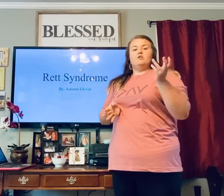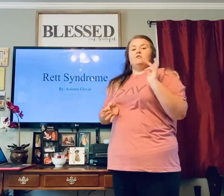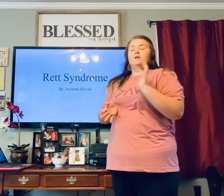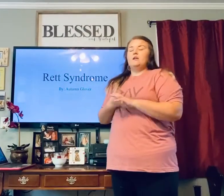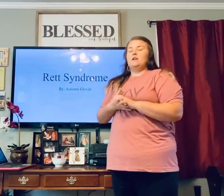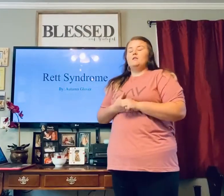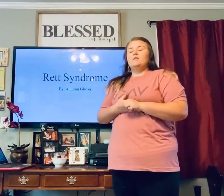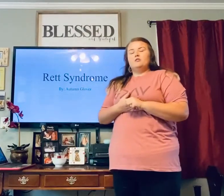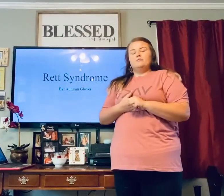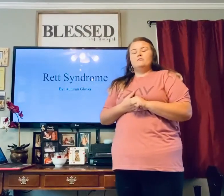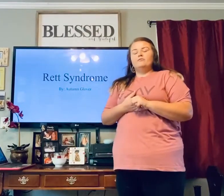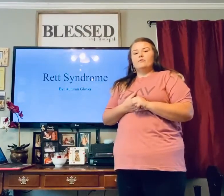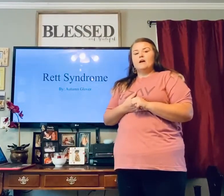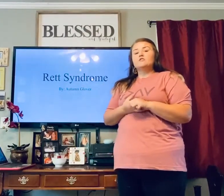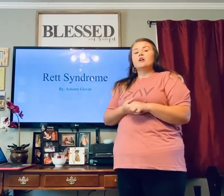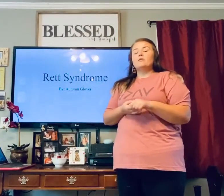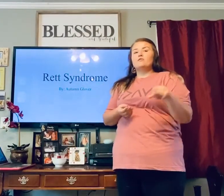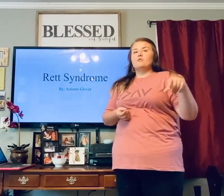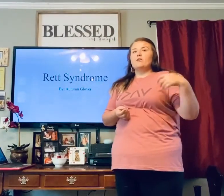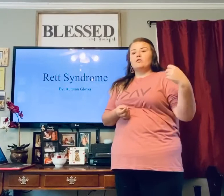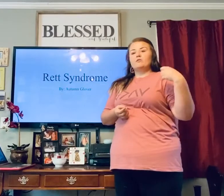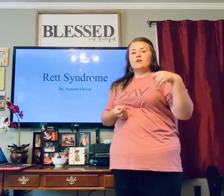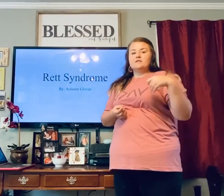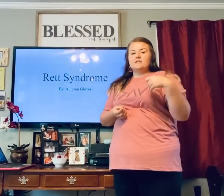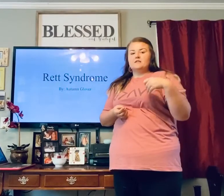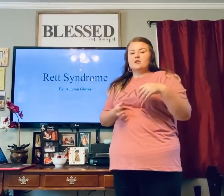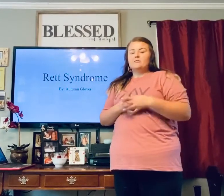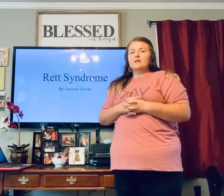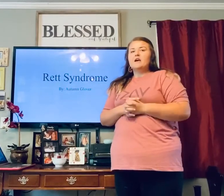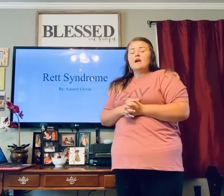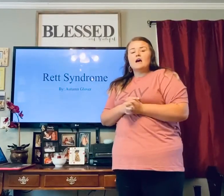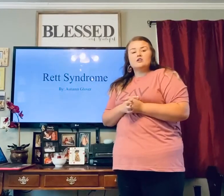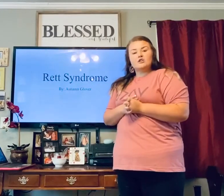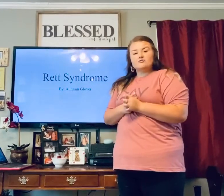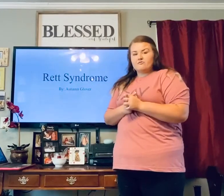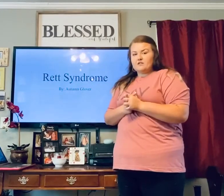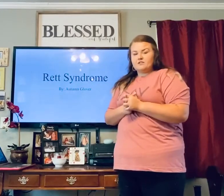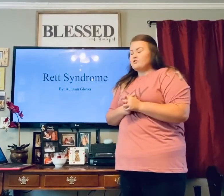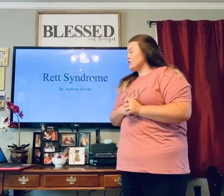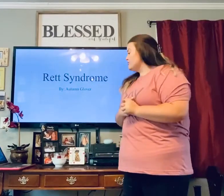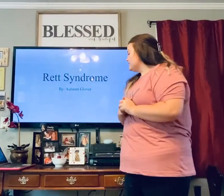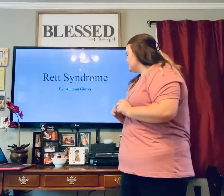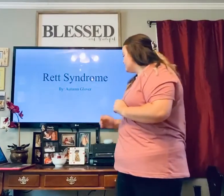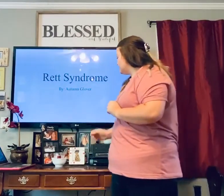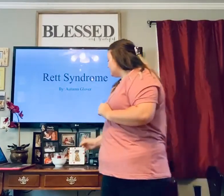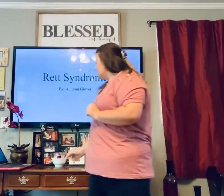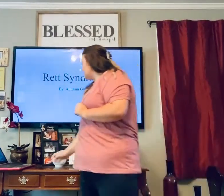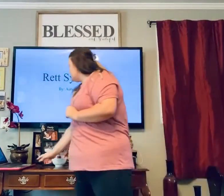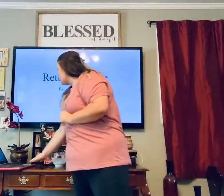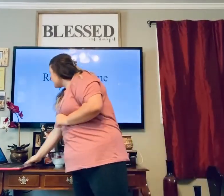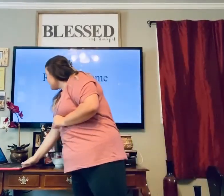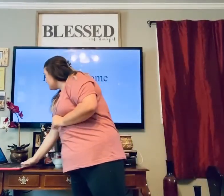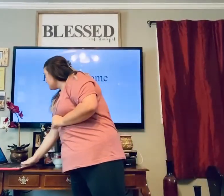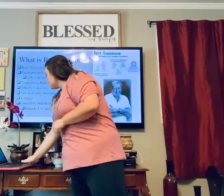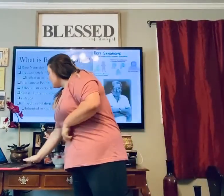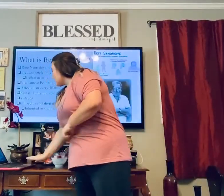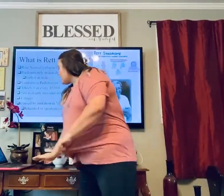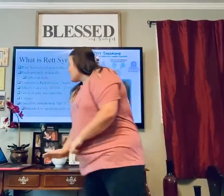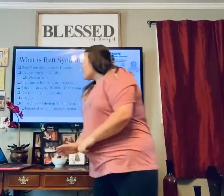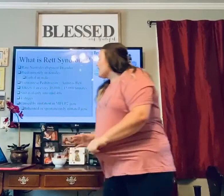know, and for my topic, for the rare disease topic, I chose Rett syndrome. And